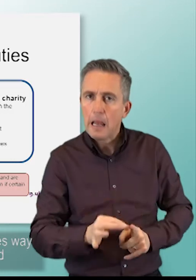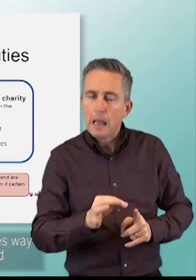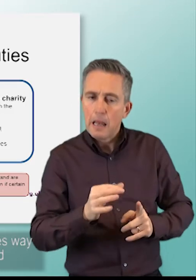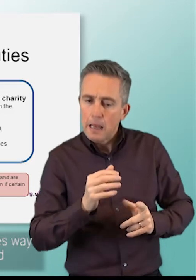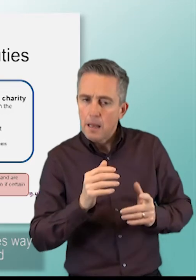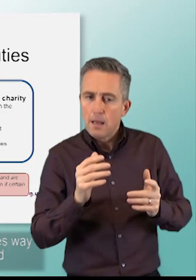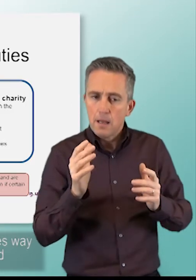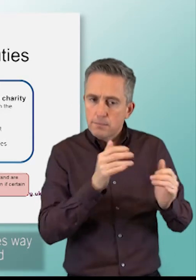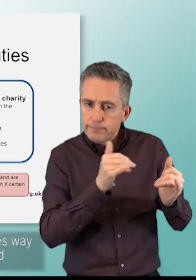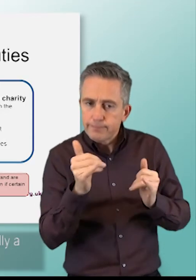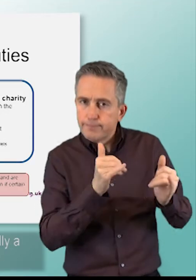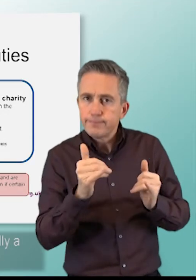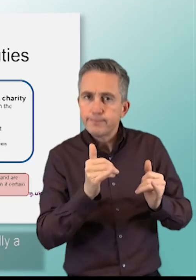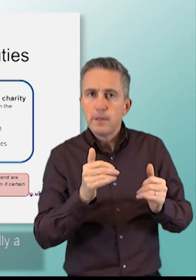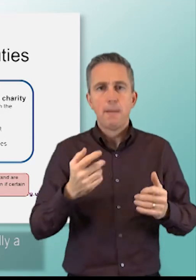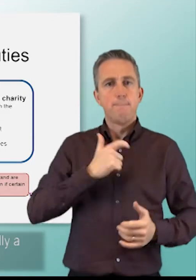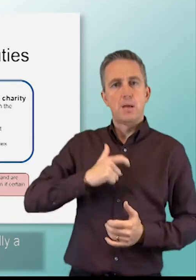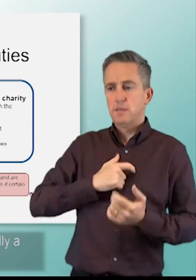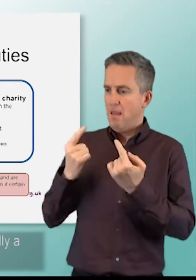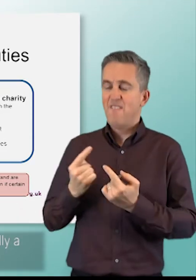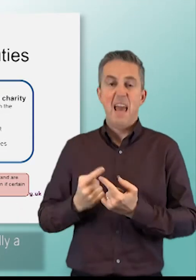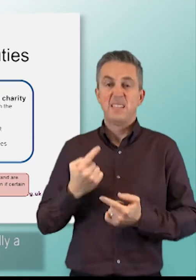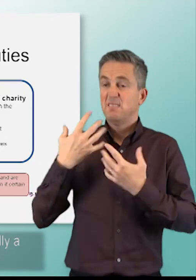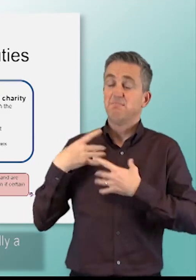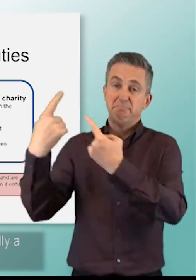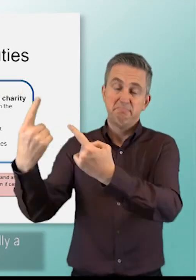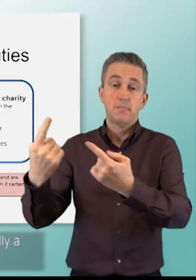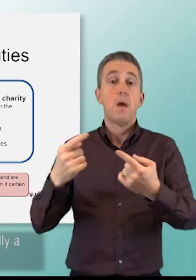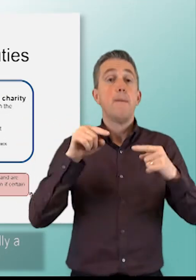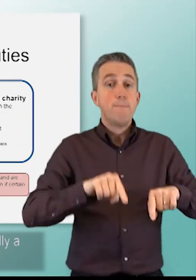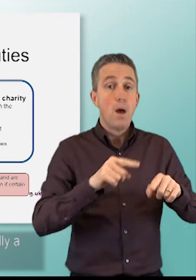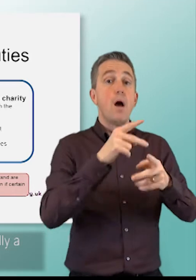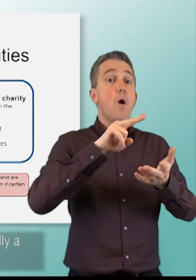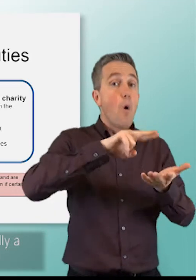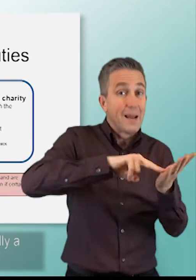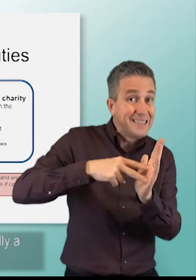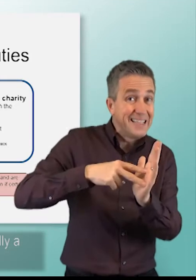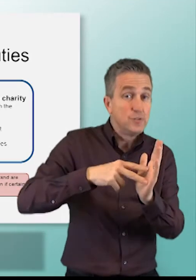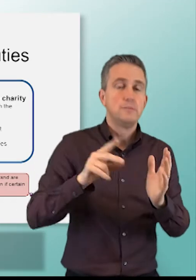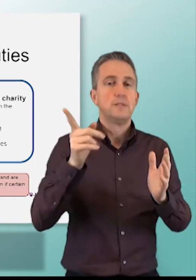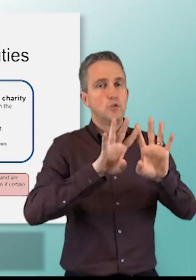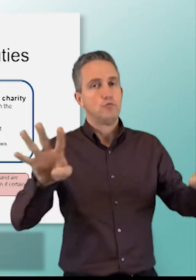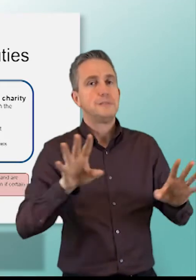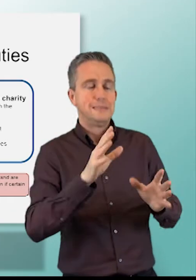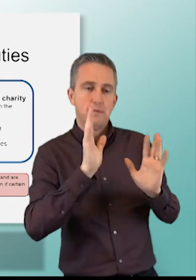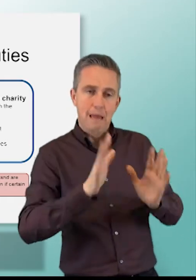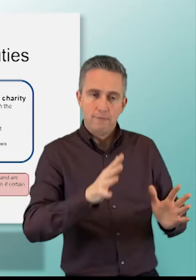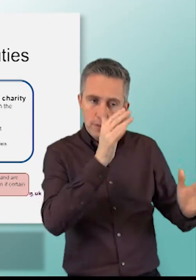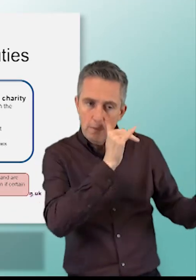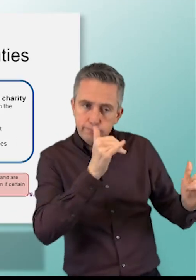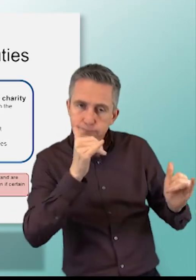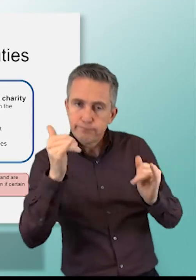of care that you would think about looking after your own affairs, but actually a level of care looking after somebody else's affairs. So it's